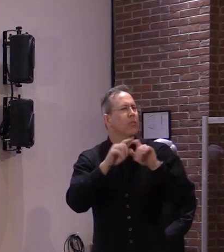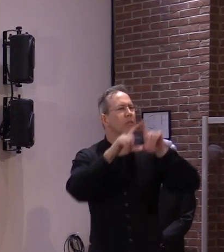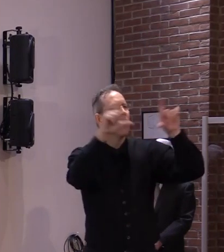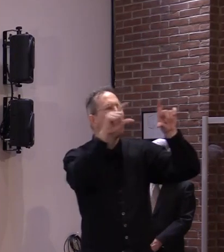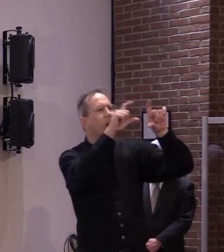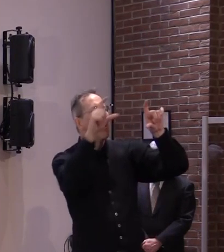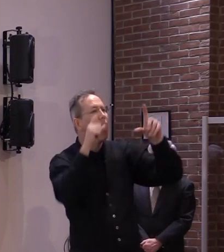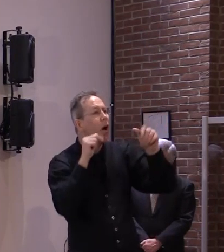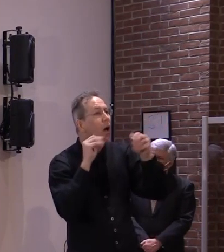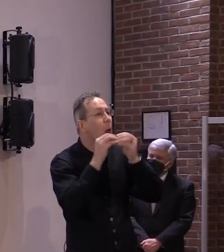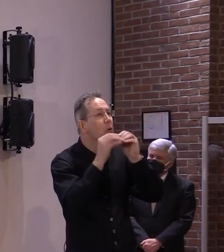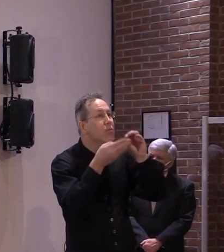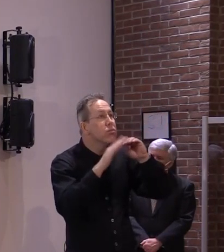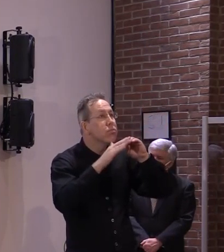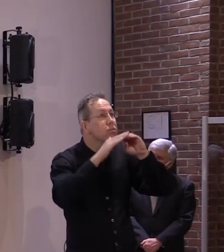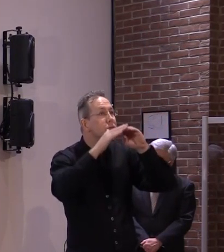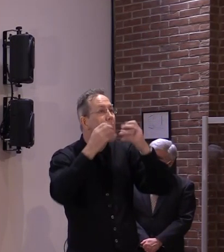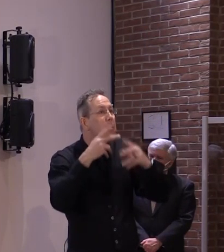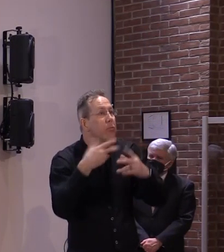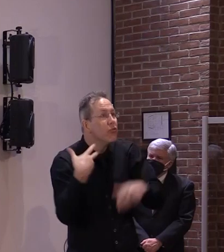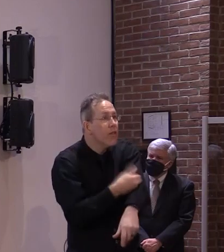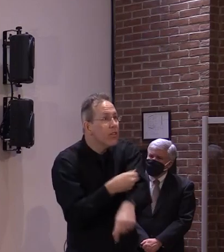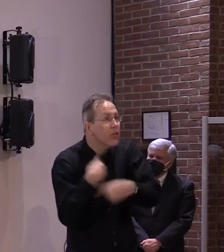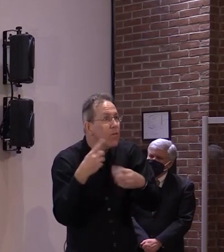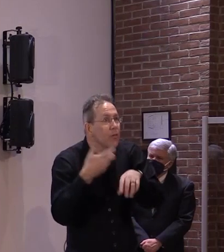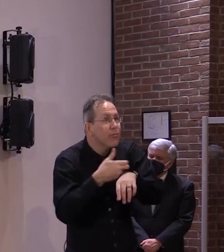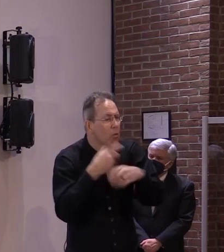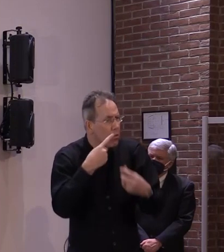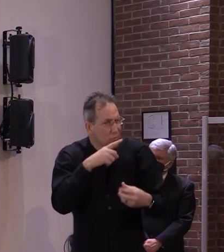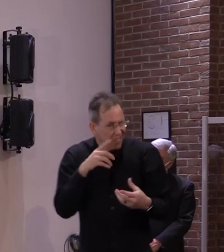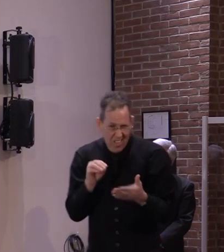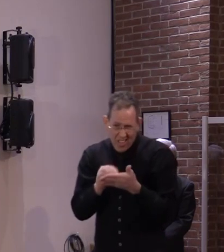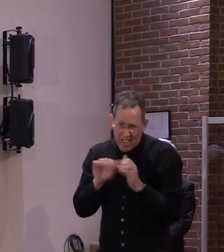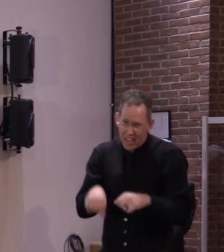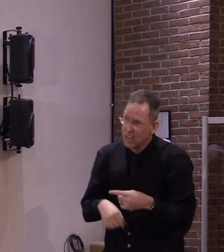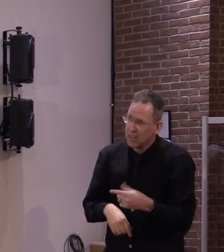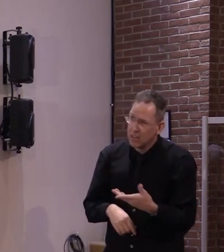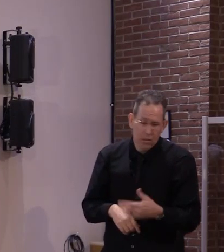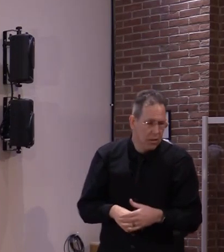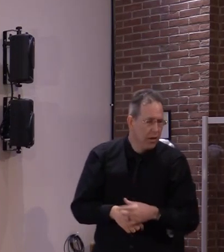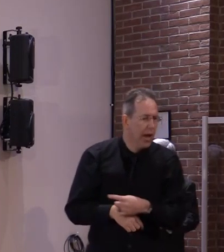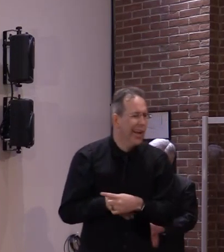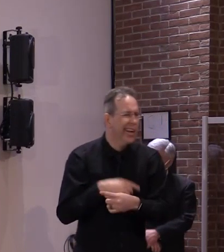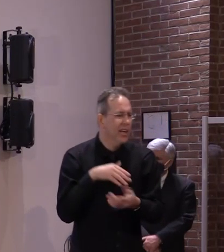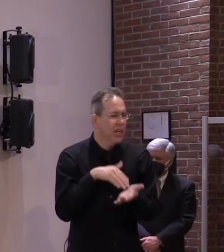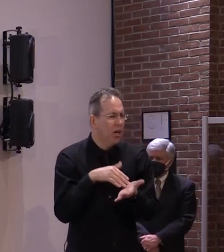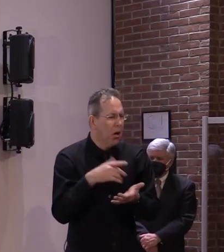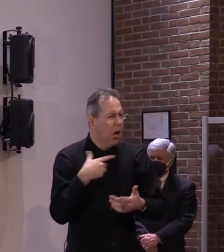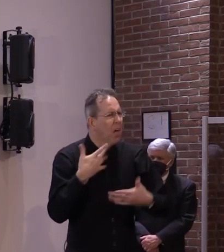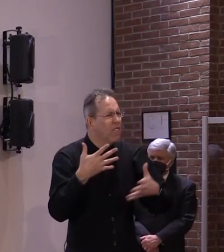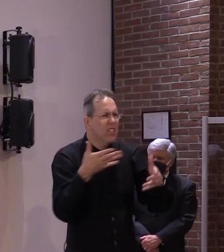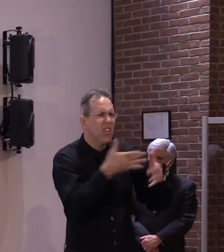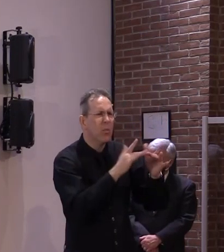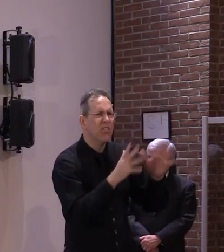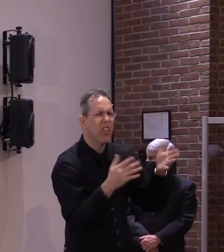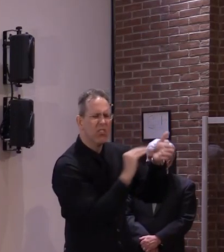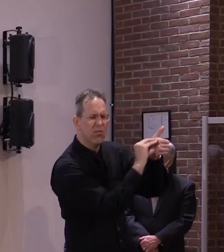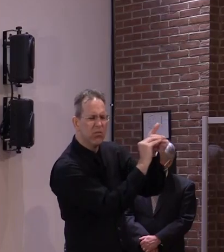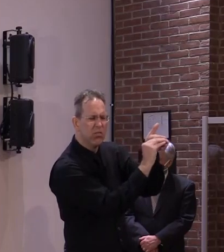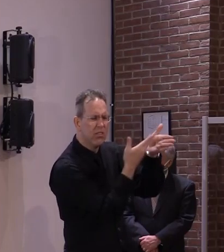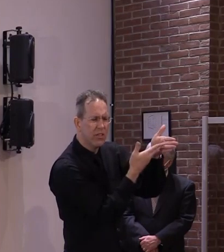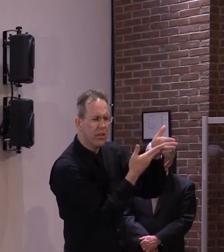racial breakdown of all the people who have been vaccinated. So I think what you're asking is